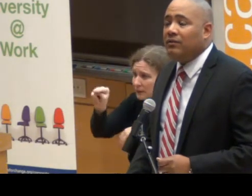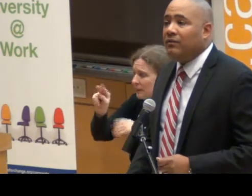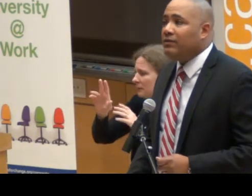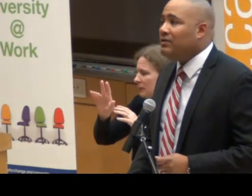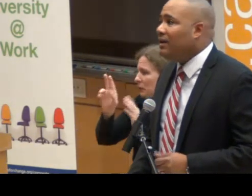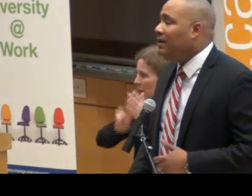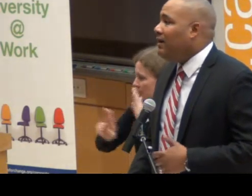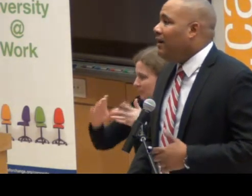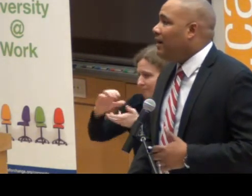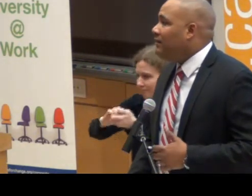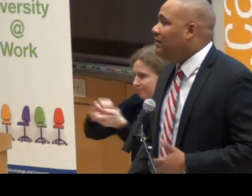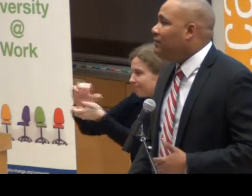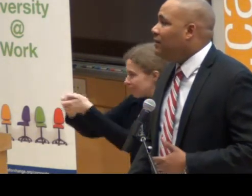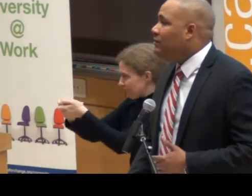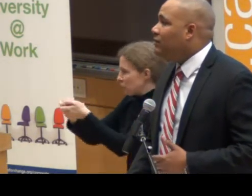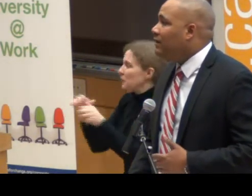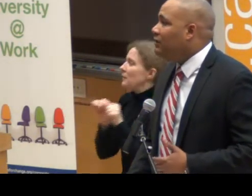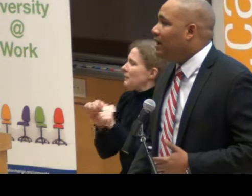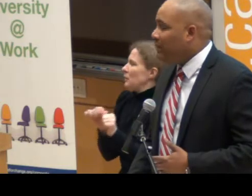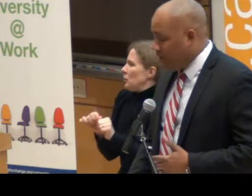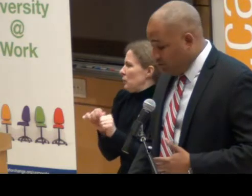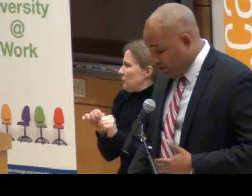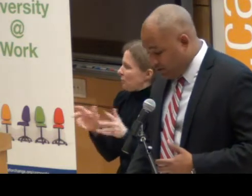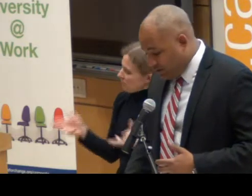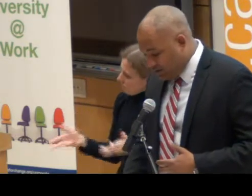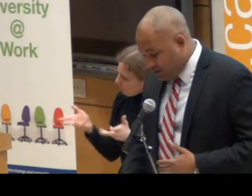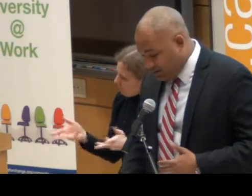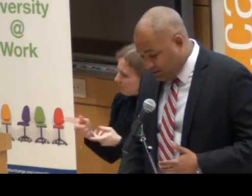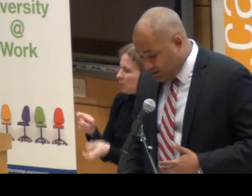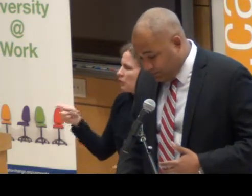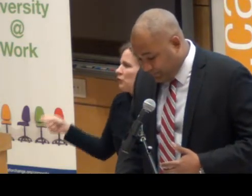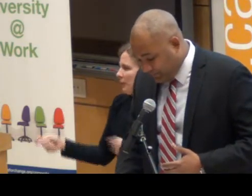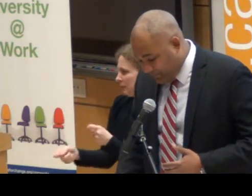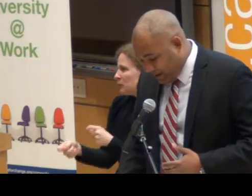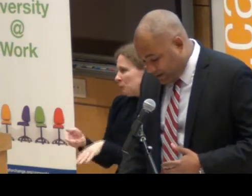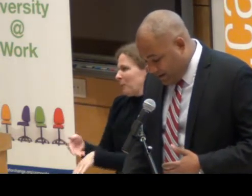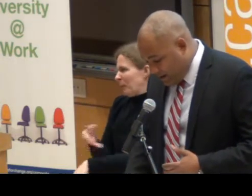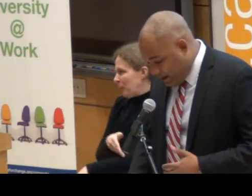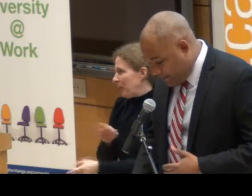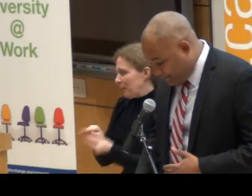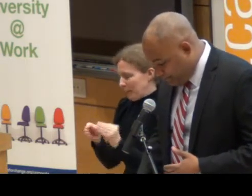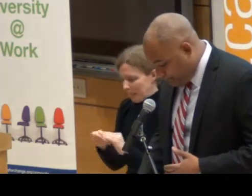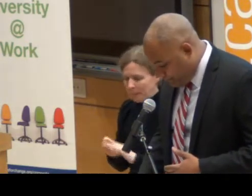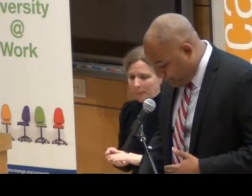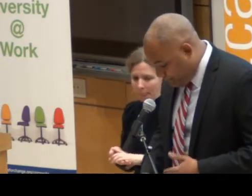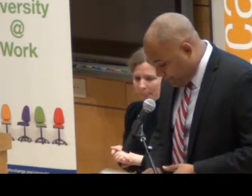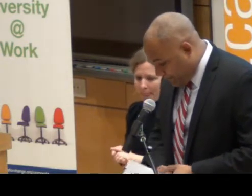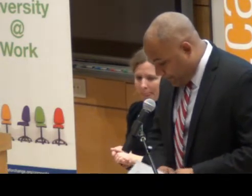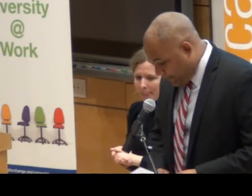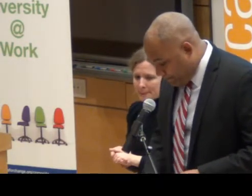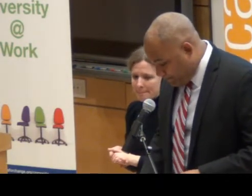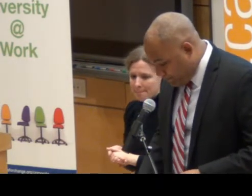the Ryerson University, to continue to champion that change that's necessary.